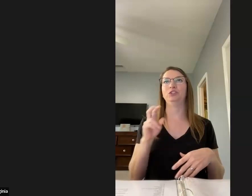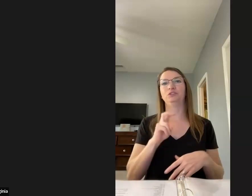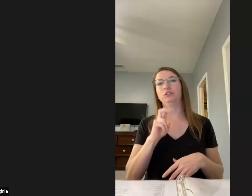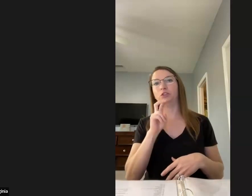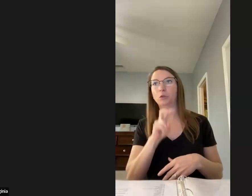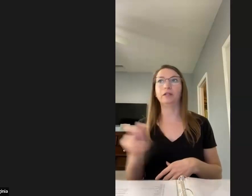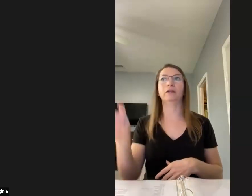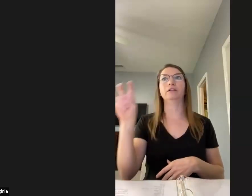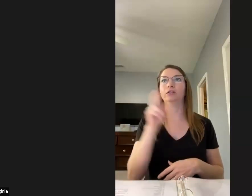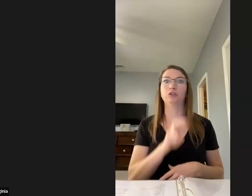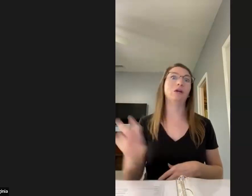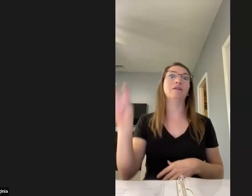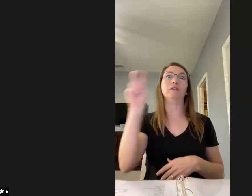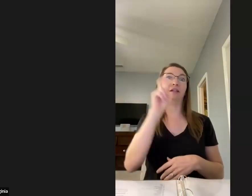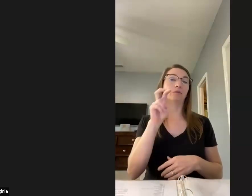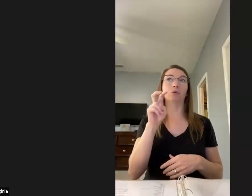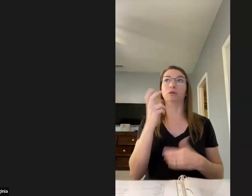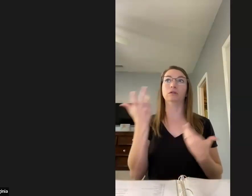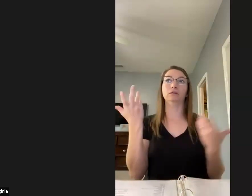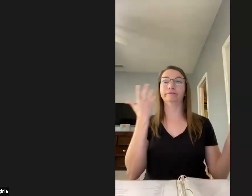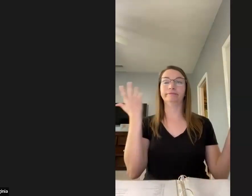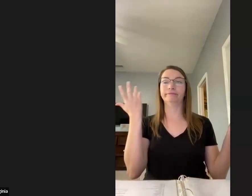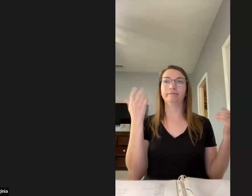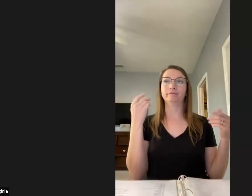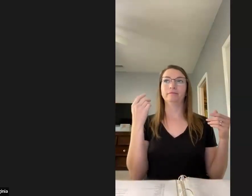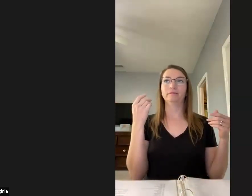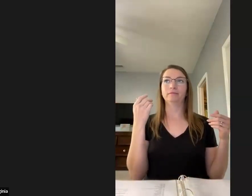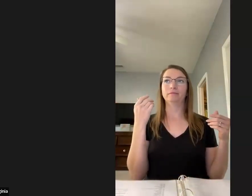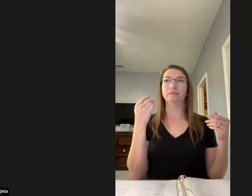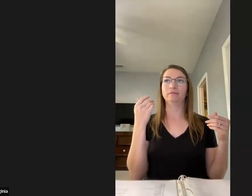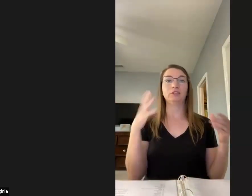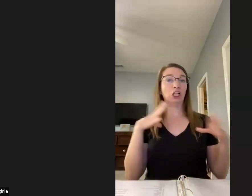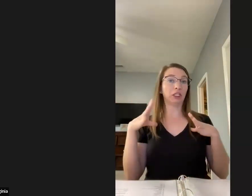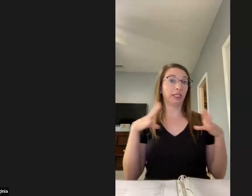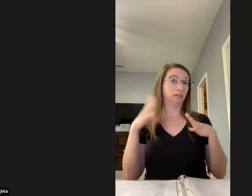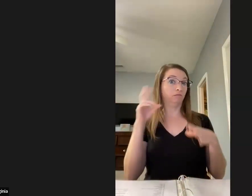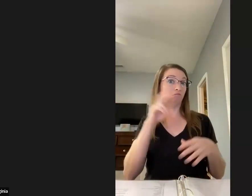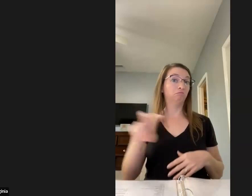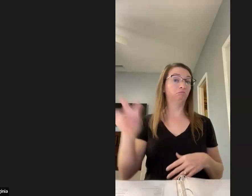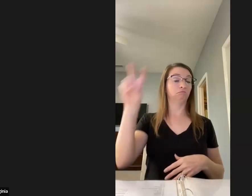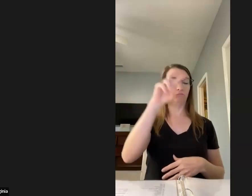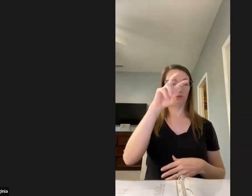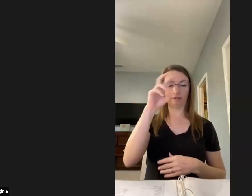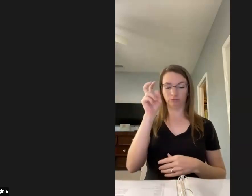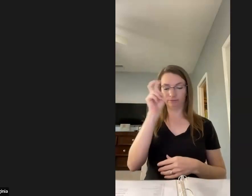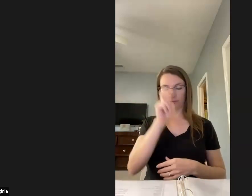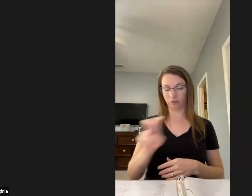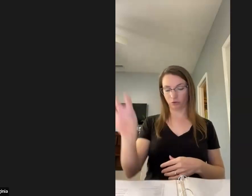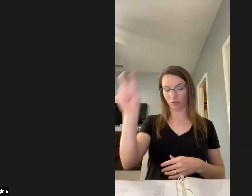just you're traveling for the holidays, uh,